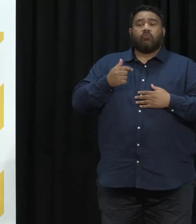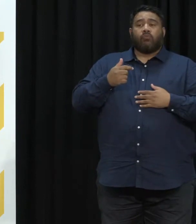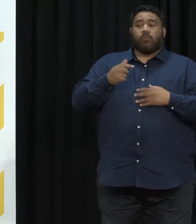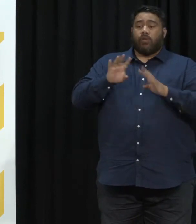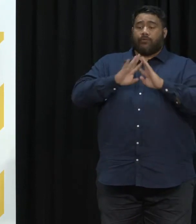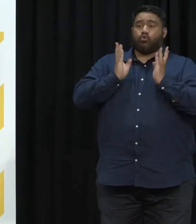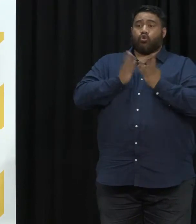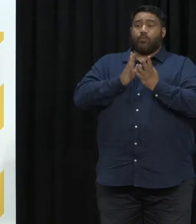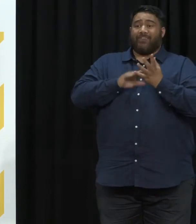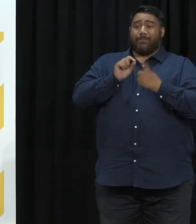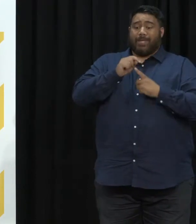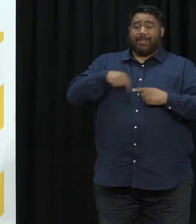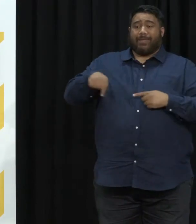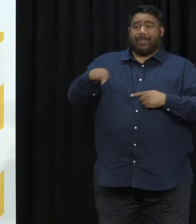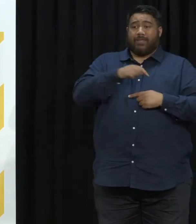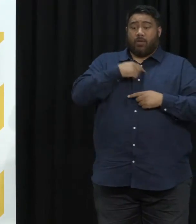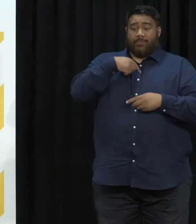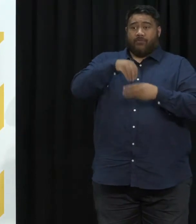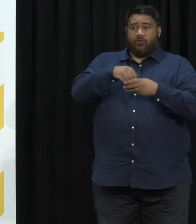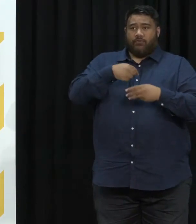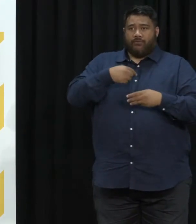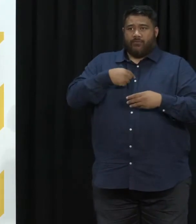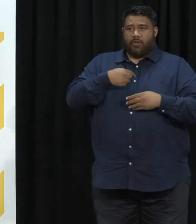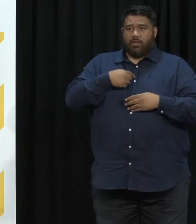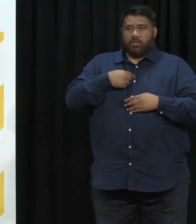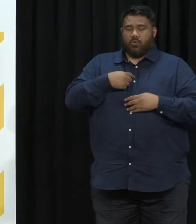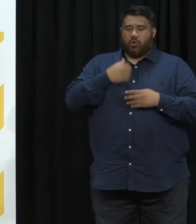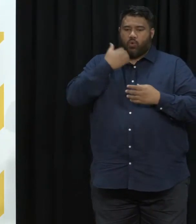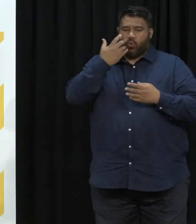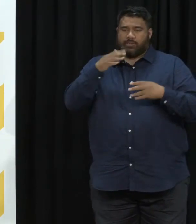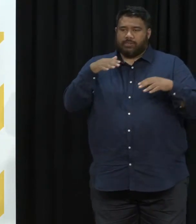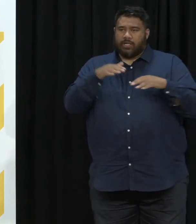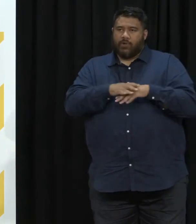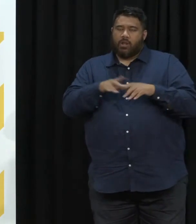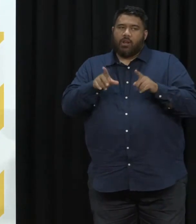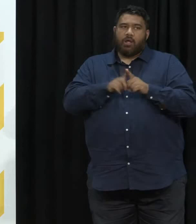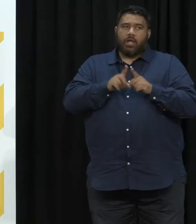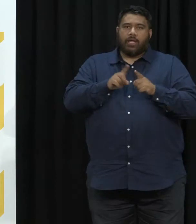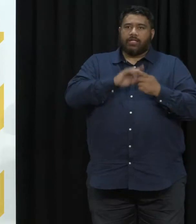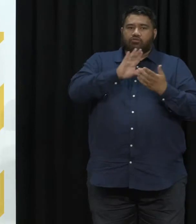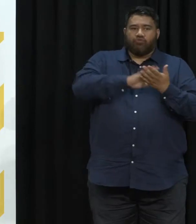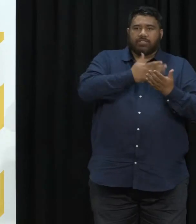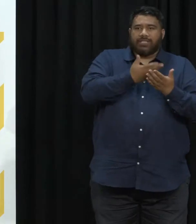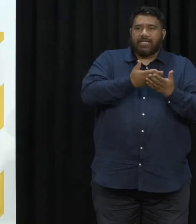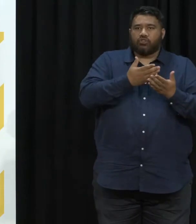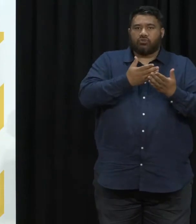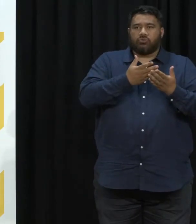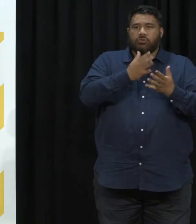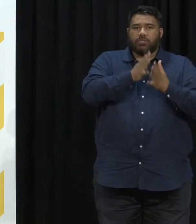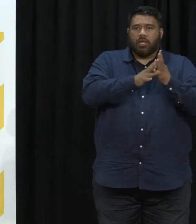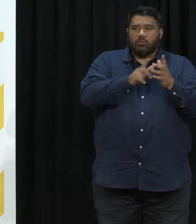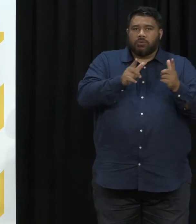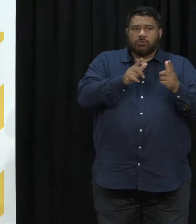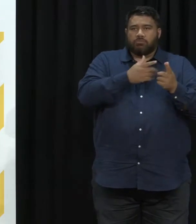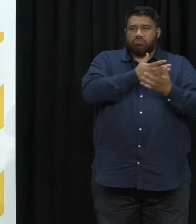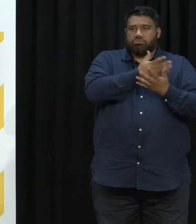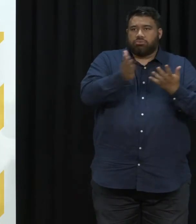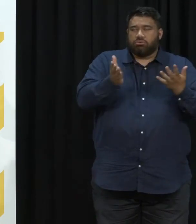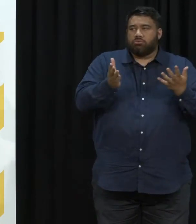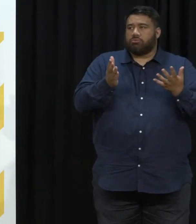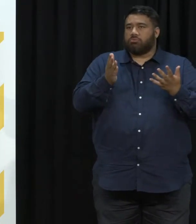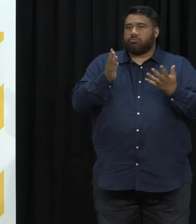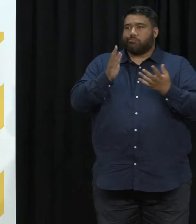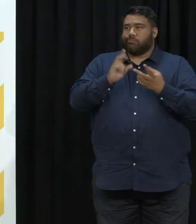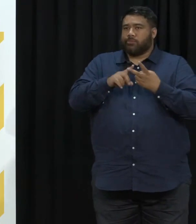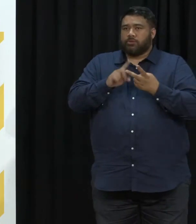MPs where we look at have we done the translation of the alert level changes, have we got it in multiple languages across social media sites, and so